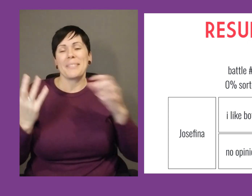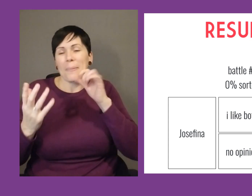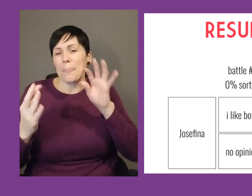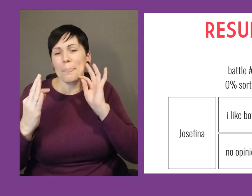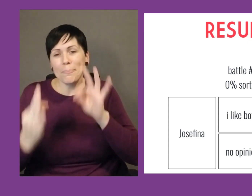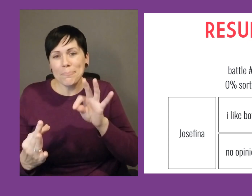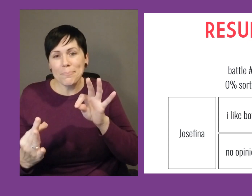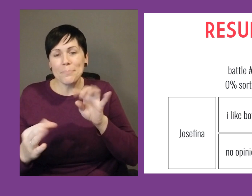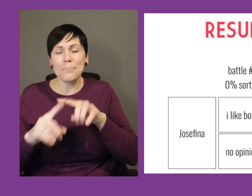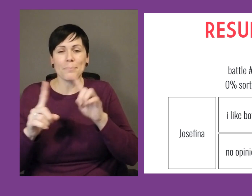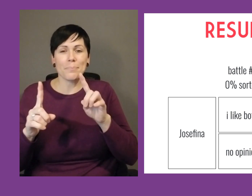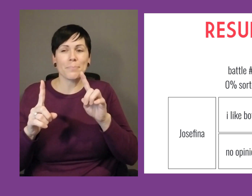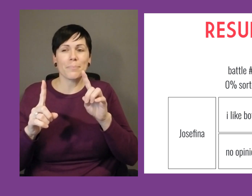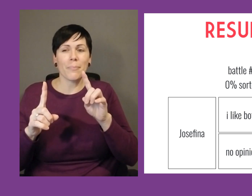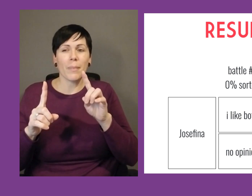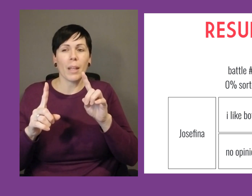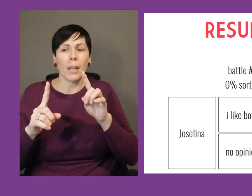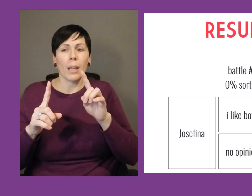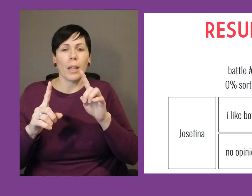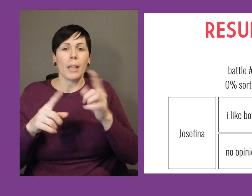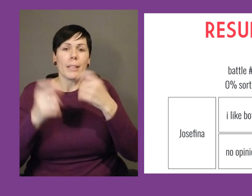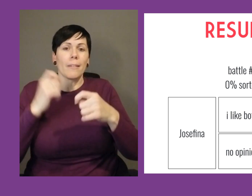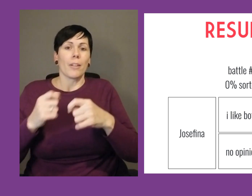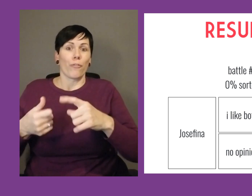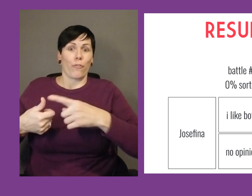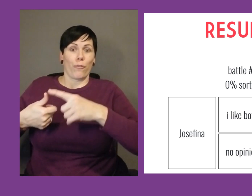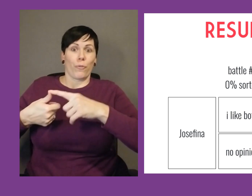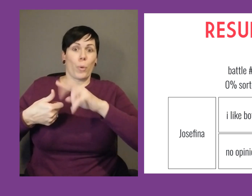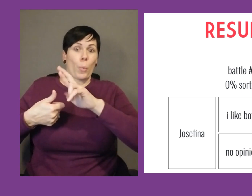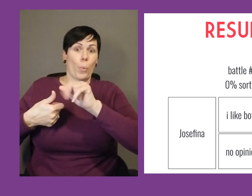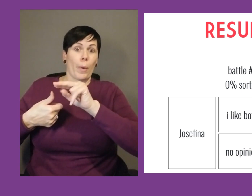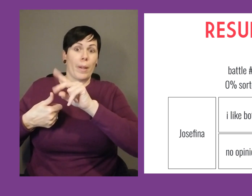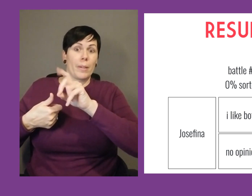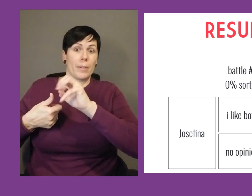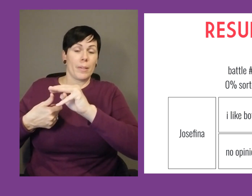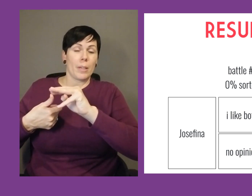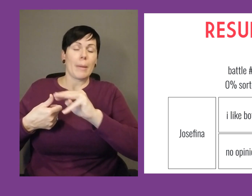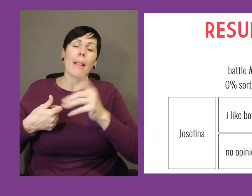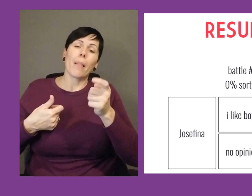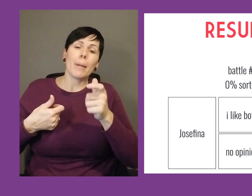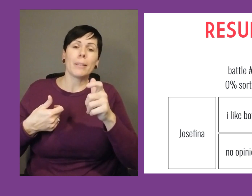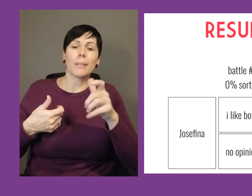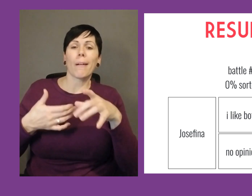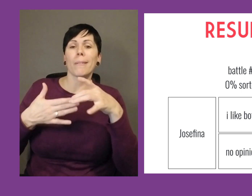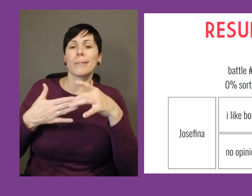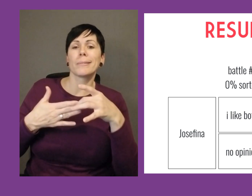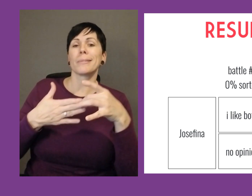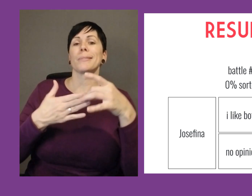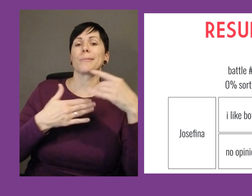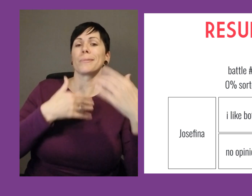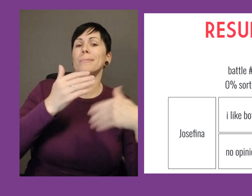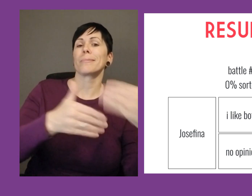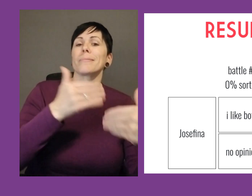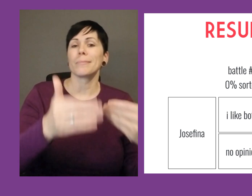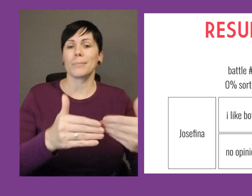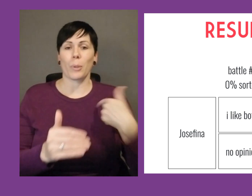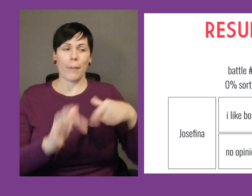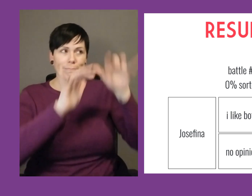least, instead of being random, it at least kind of guides your process. So I put in all